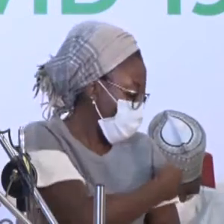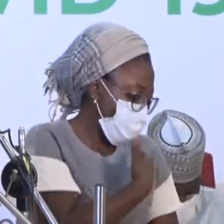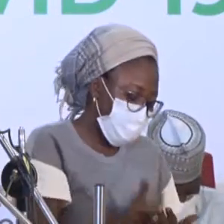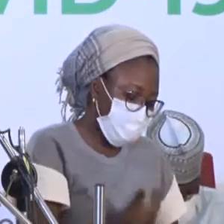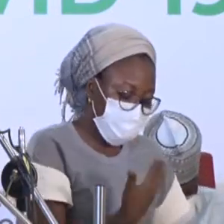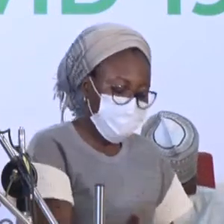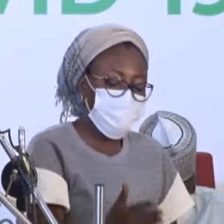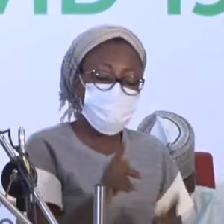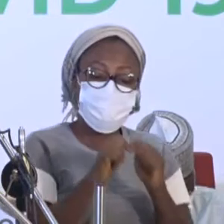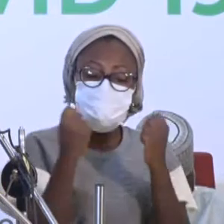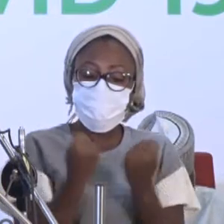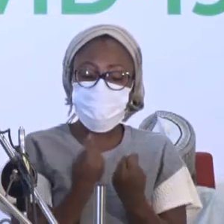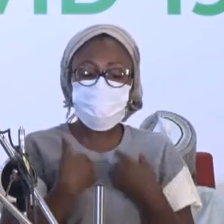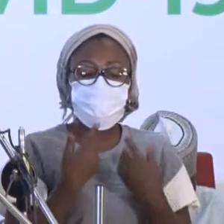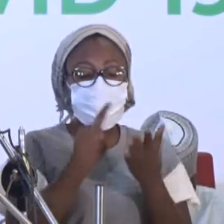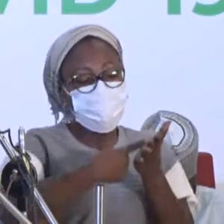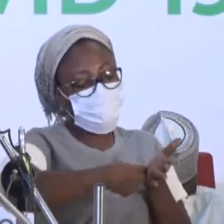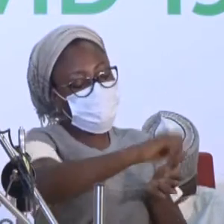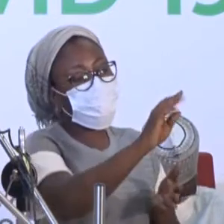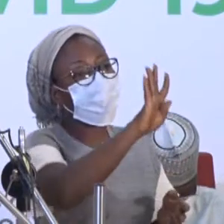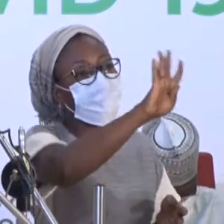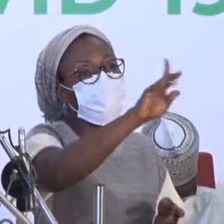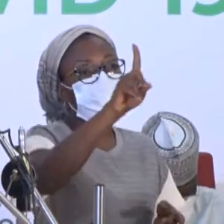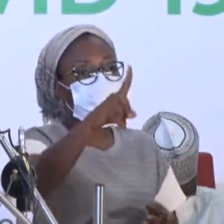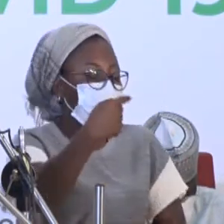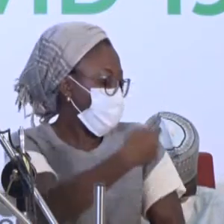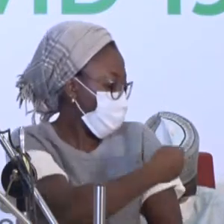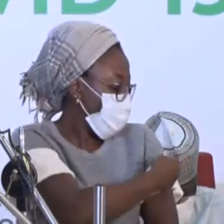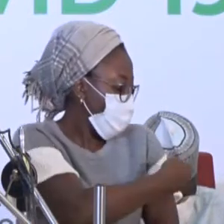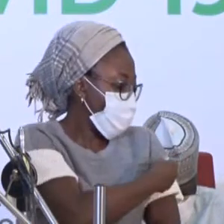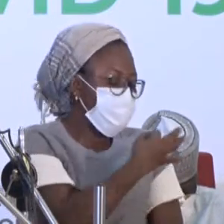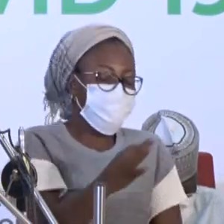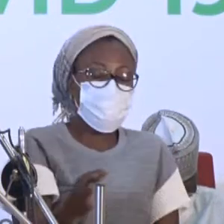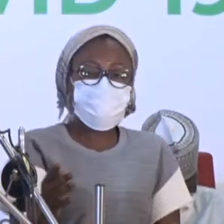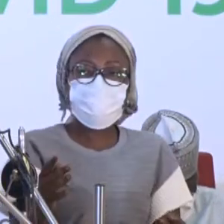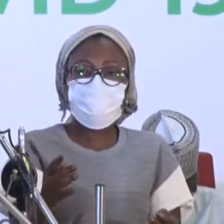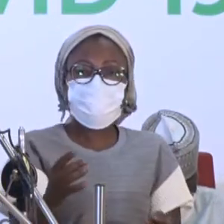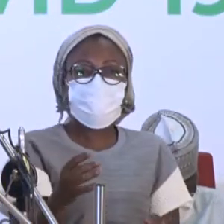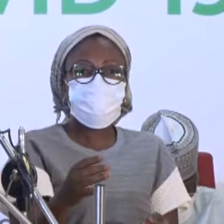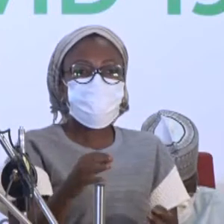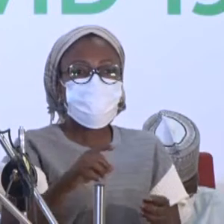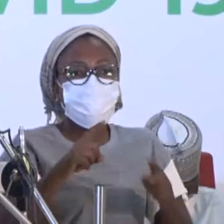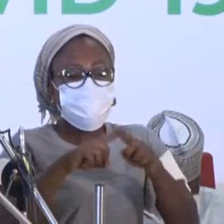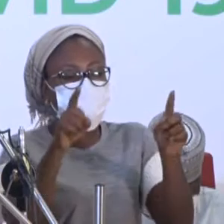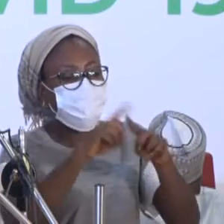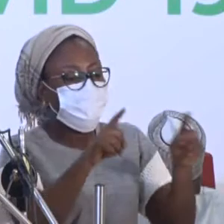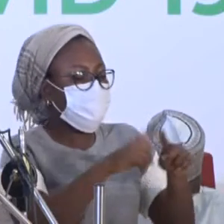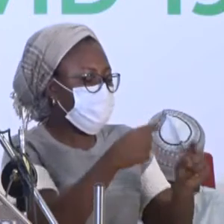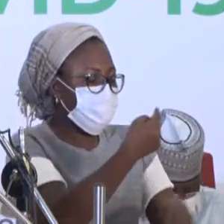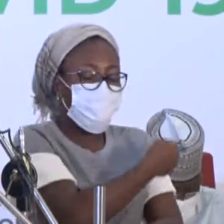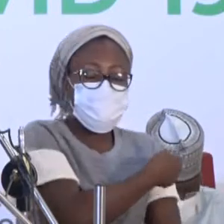Team, has approved approximately 41 million doses of a combination of the Pfizer,